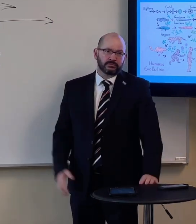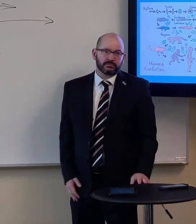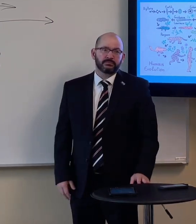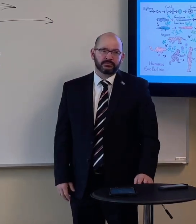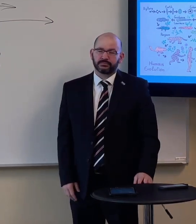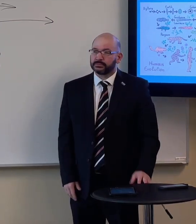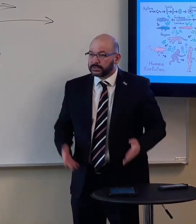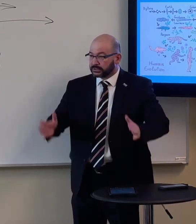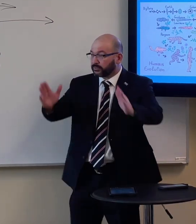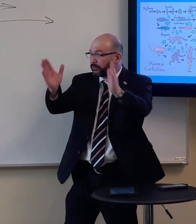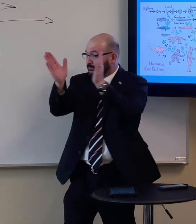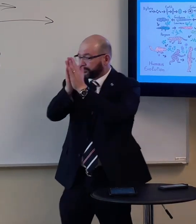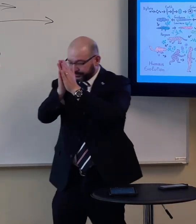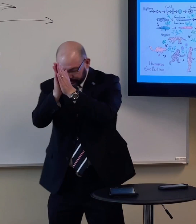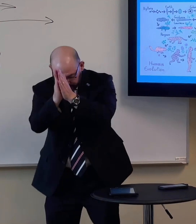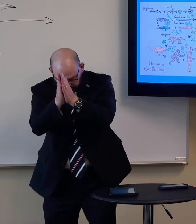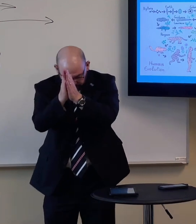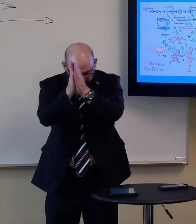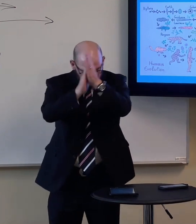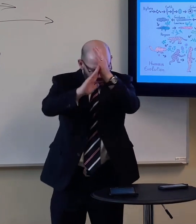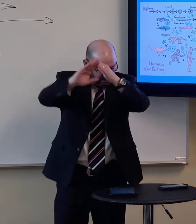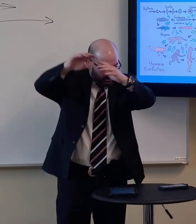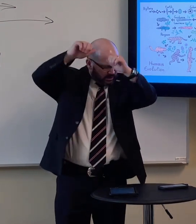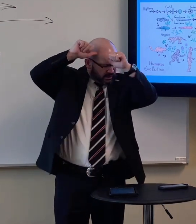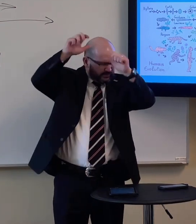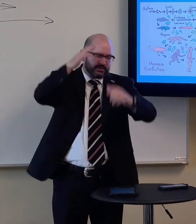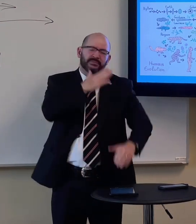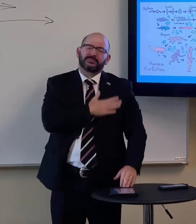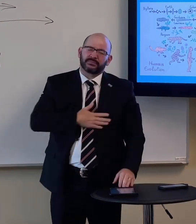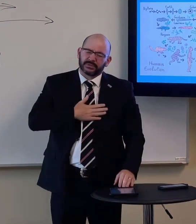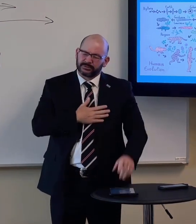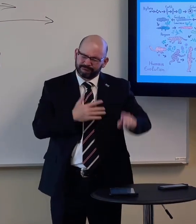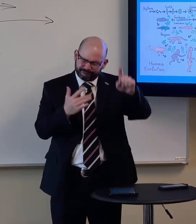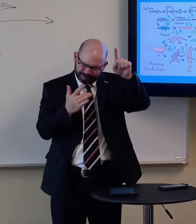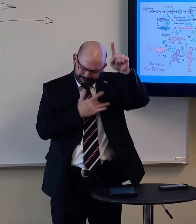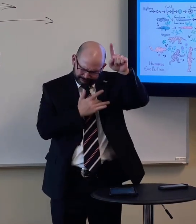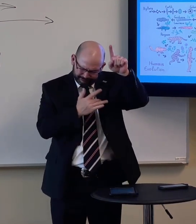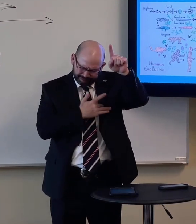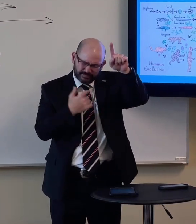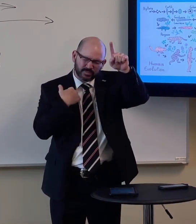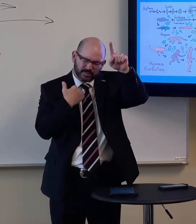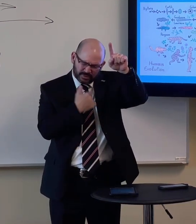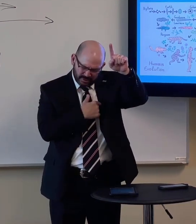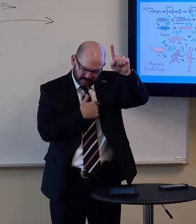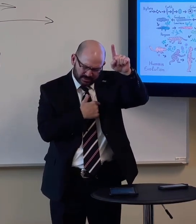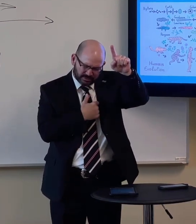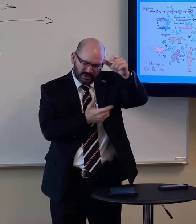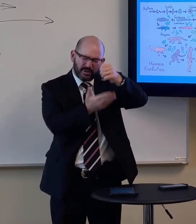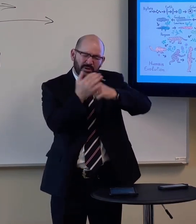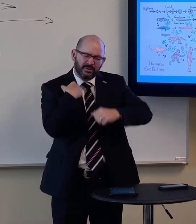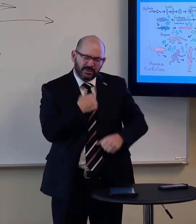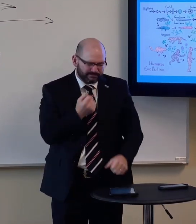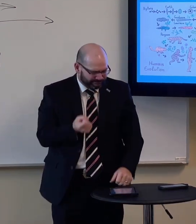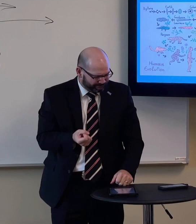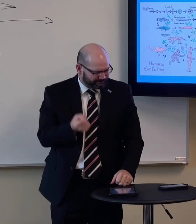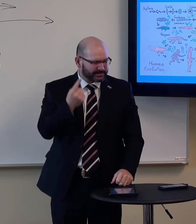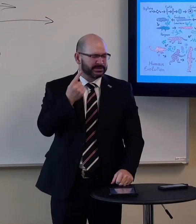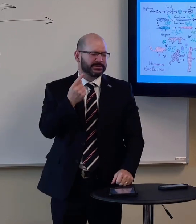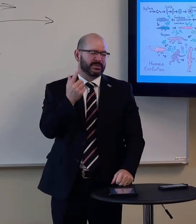But it's true that God loves you. Let's pray. Heavenly Father, please, work in our hearts today. Help us to